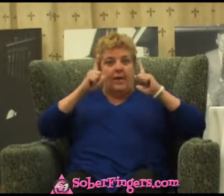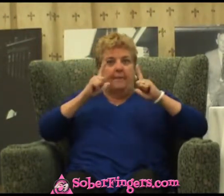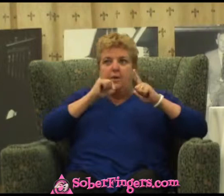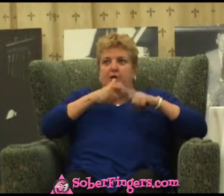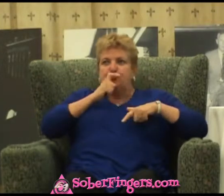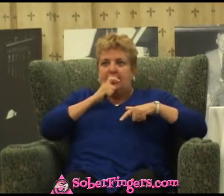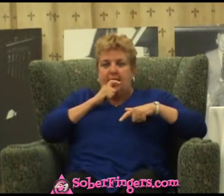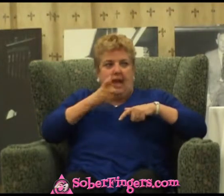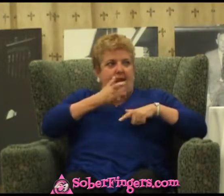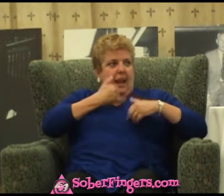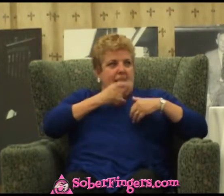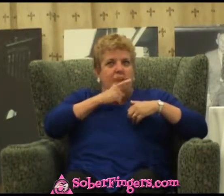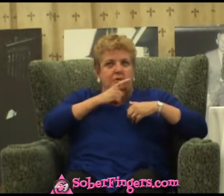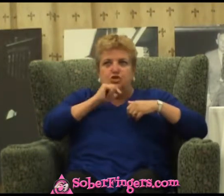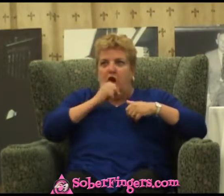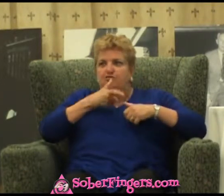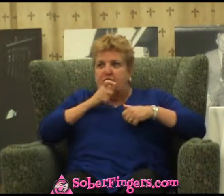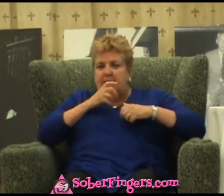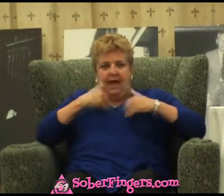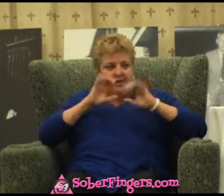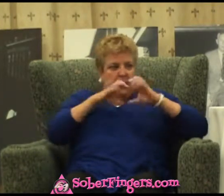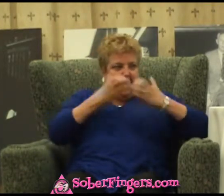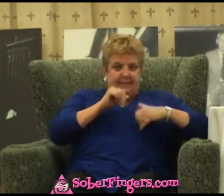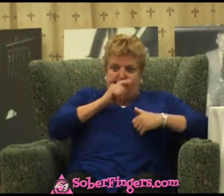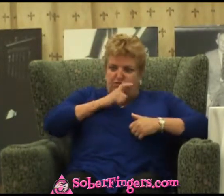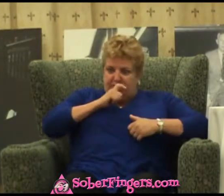not drinking. I'd go to class not drinking. I'd take a nap not drinking.